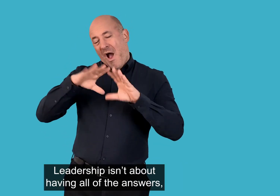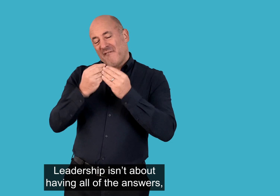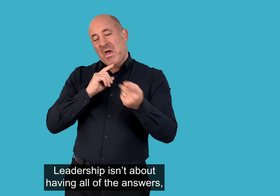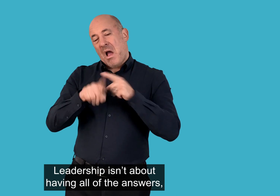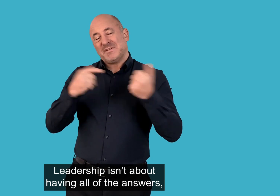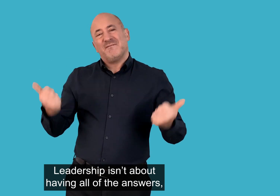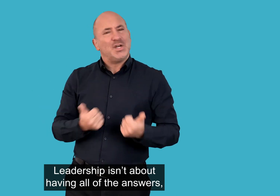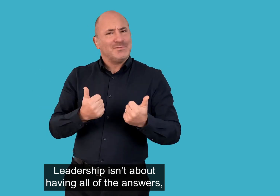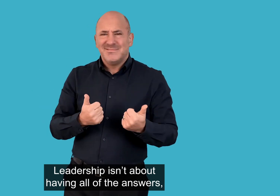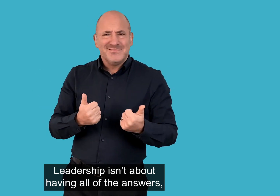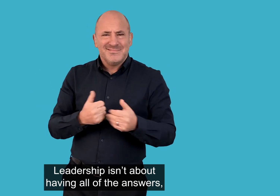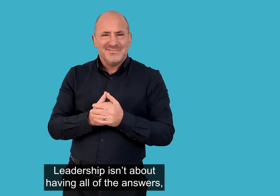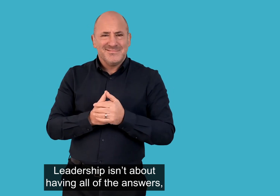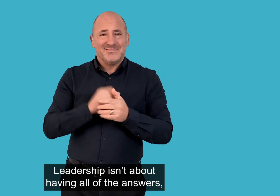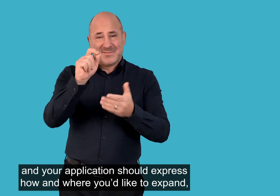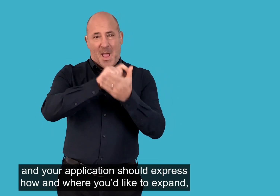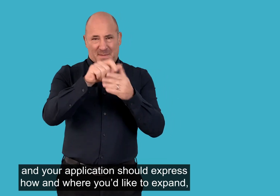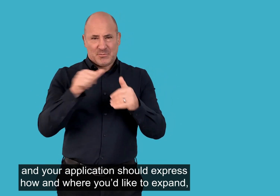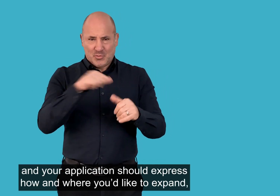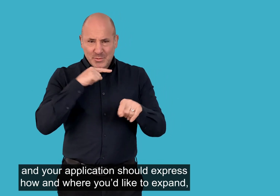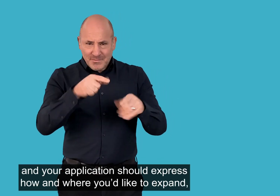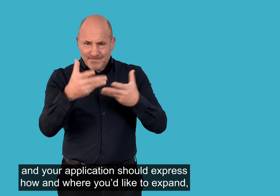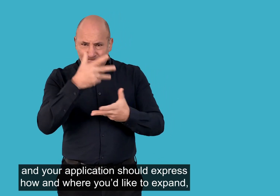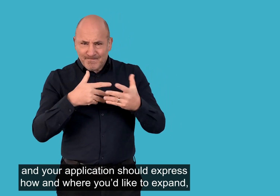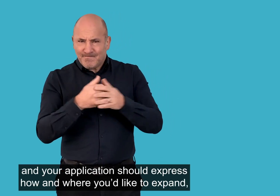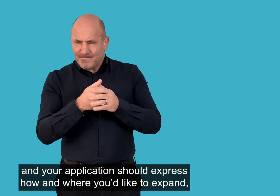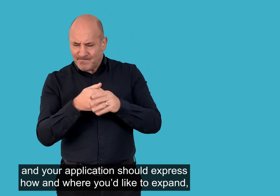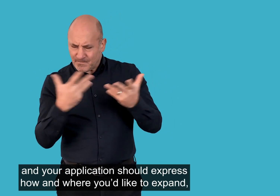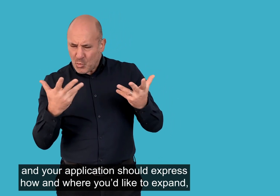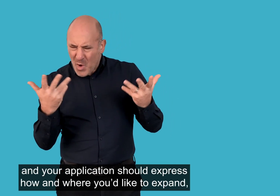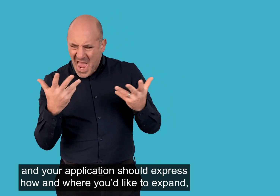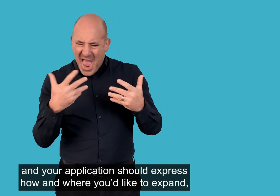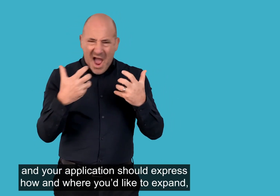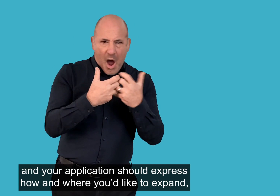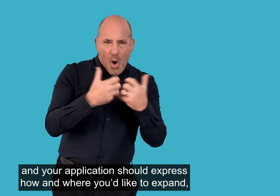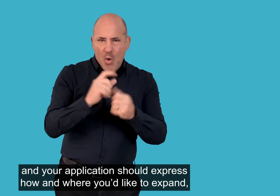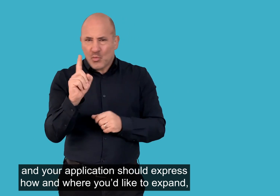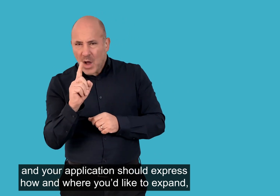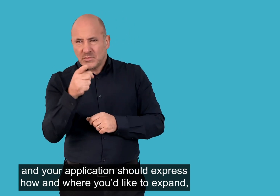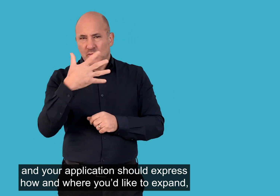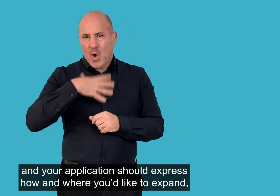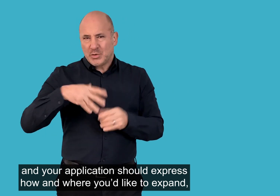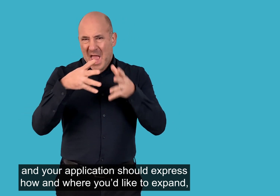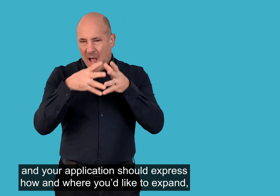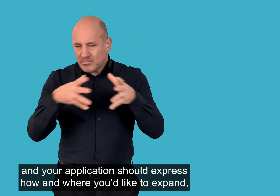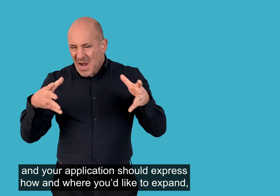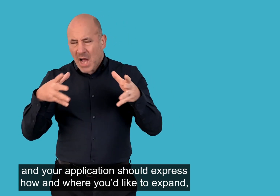Leadership isn't about having all of the answers, and your application should express how and where you'd like